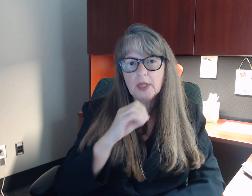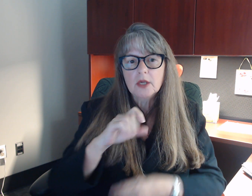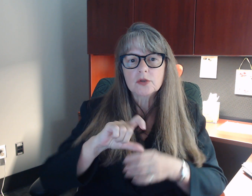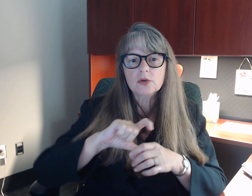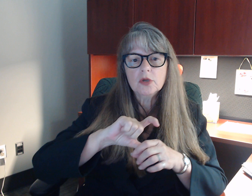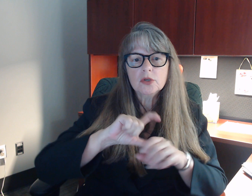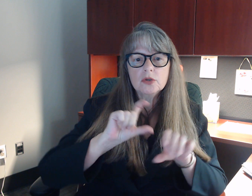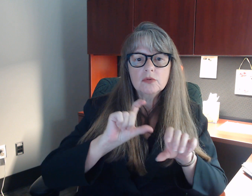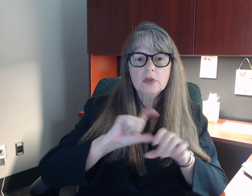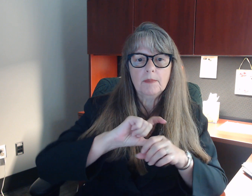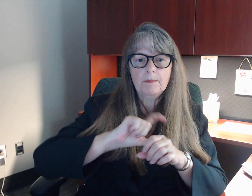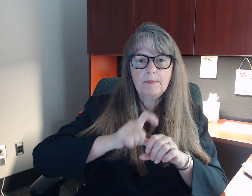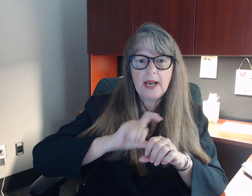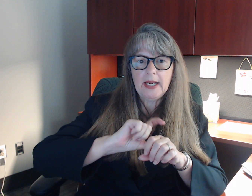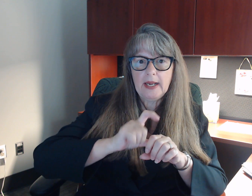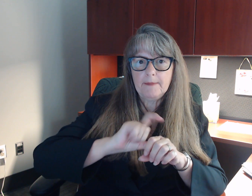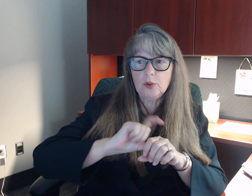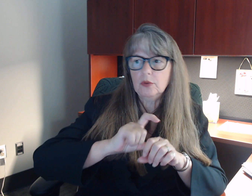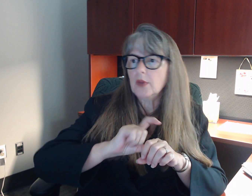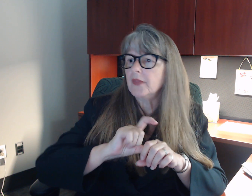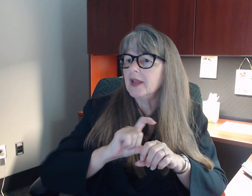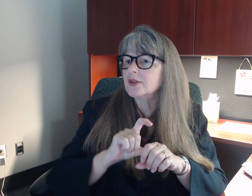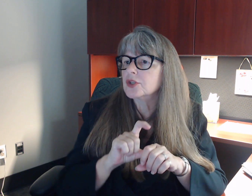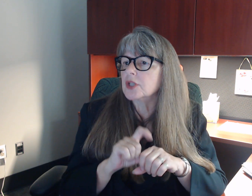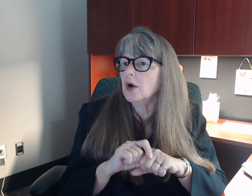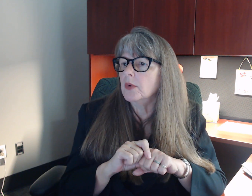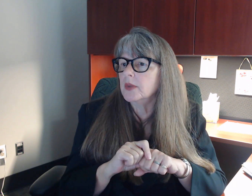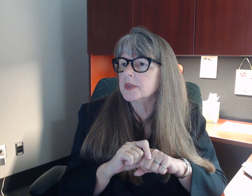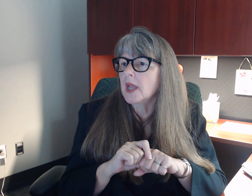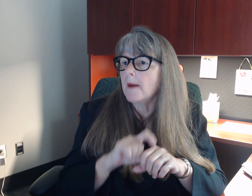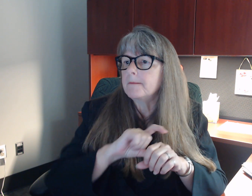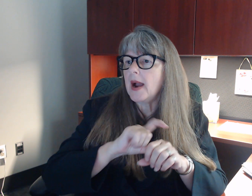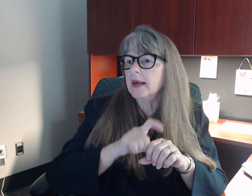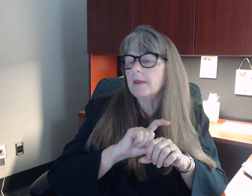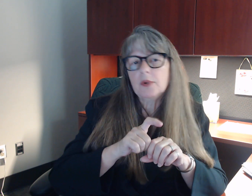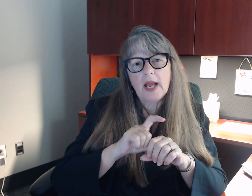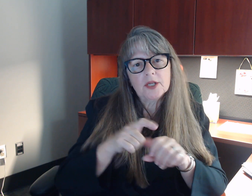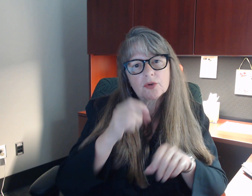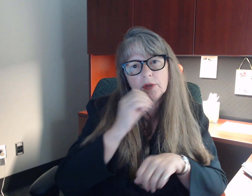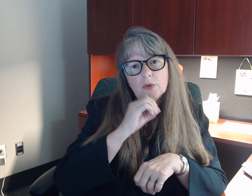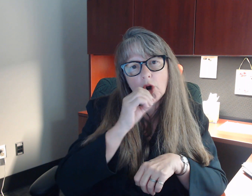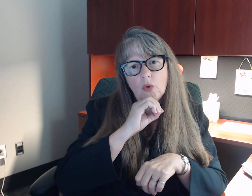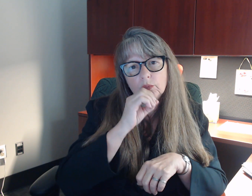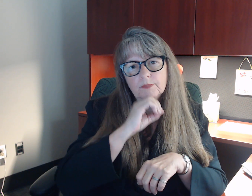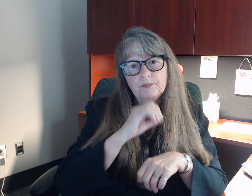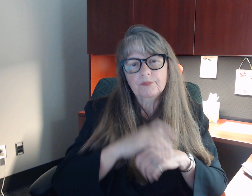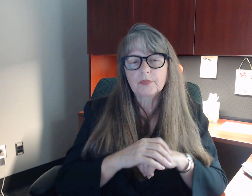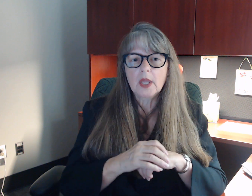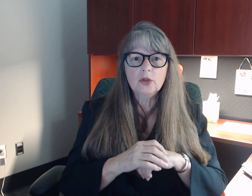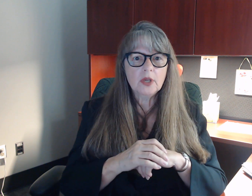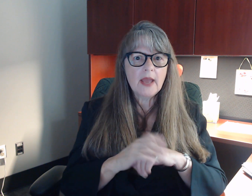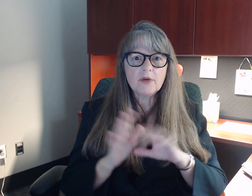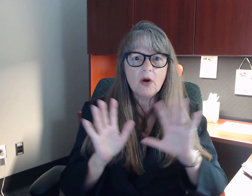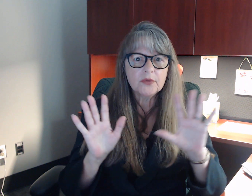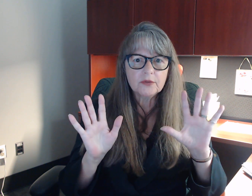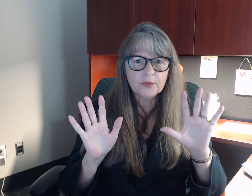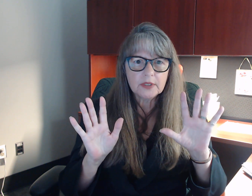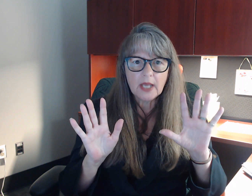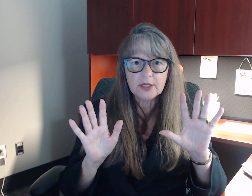So you can do the pineapple. I think I just saw one that was pineapple ice cream cone. You can have all the different ice cream.